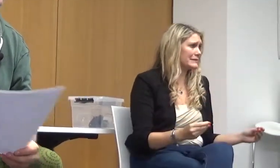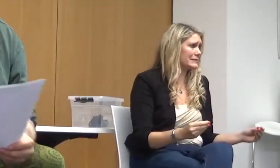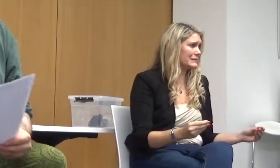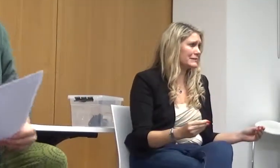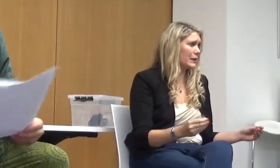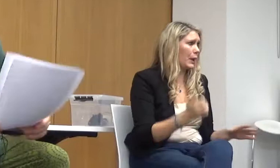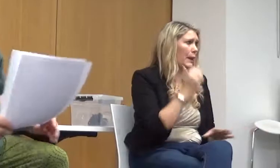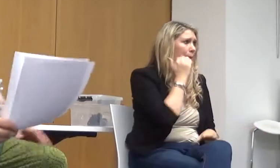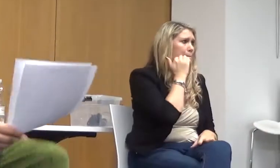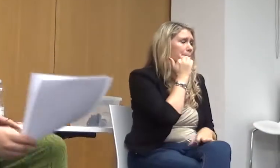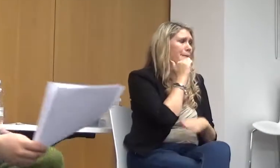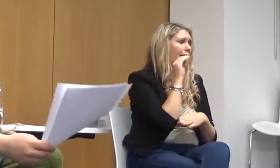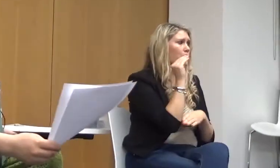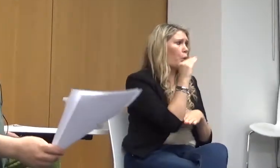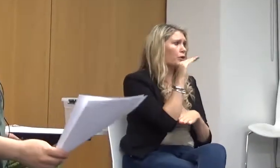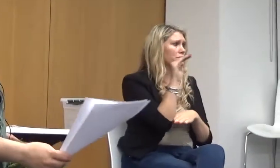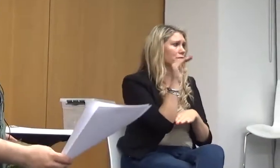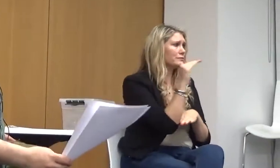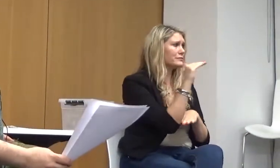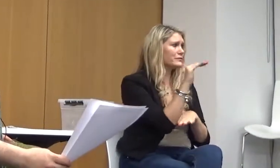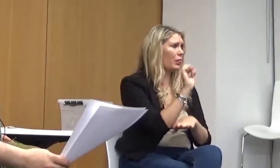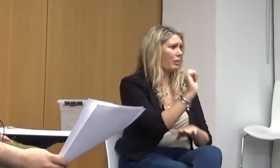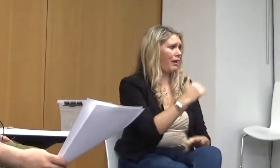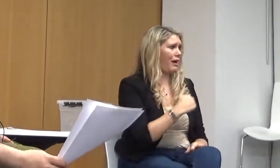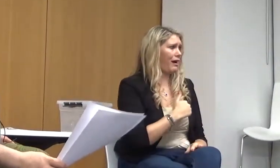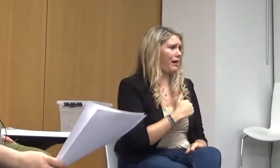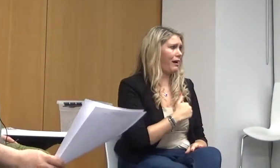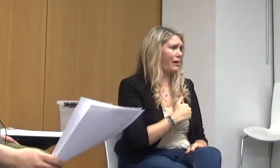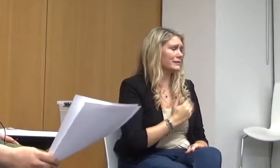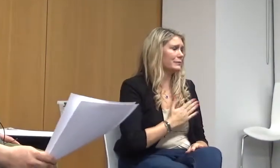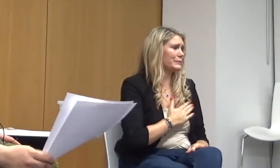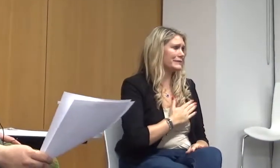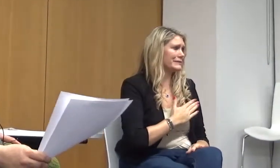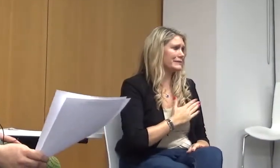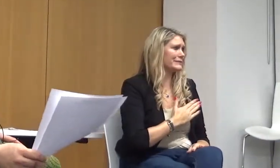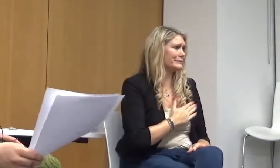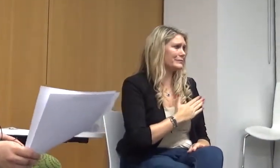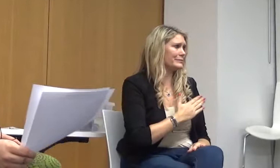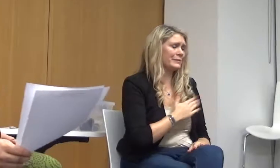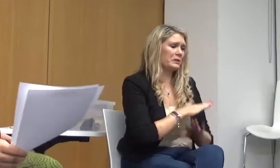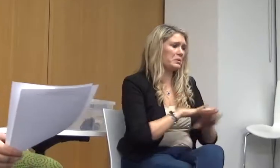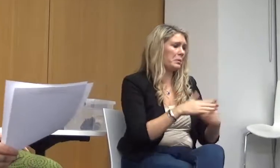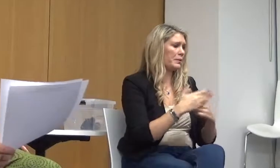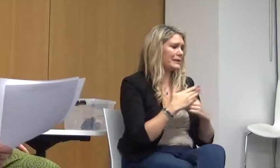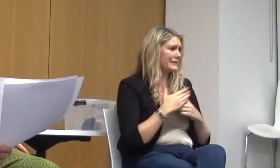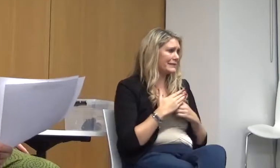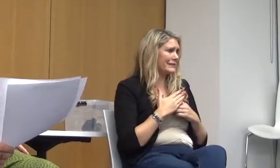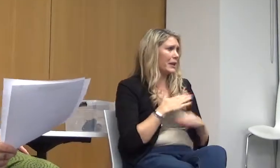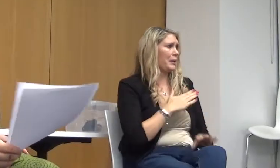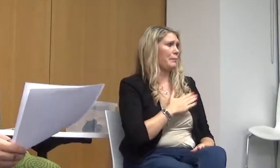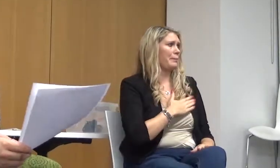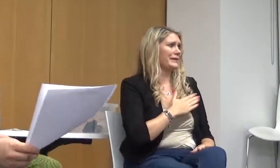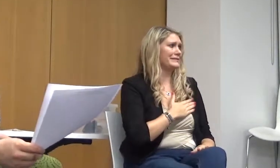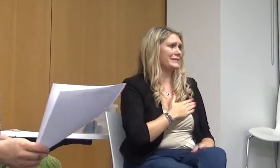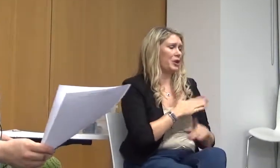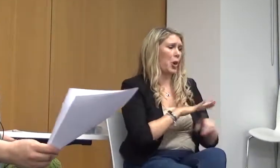Black swans, their hearts beating, no beaten. Beating, no